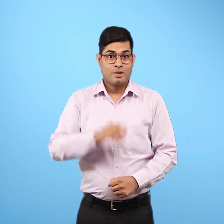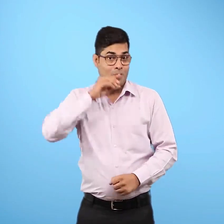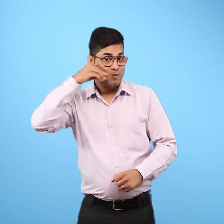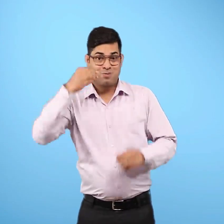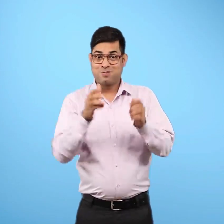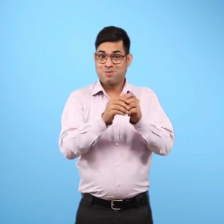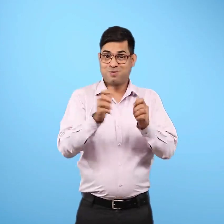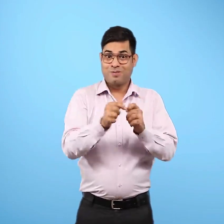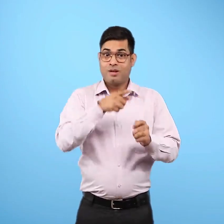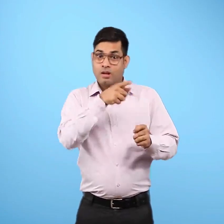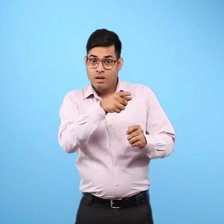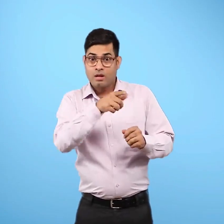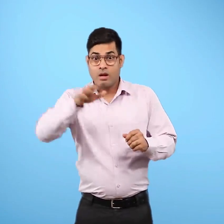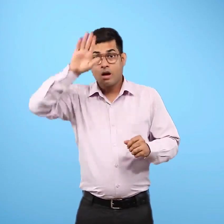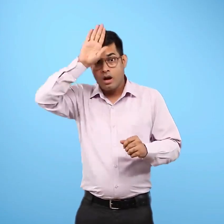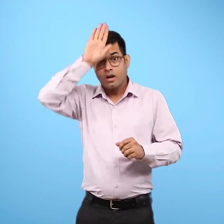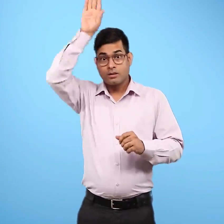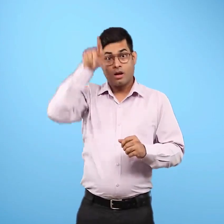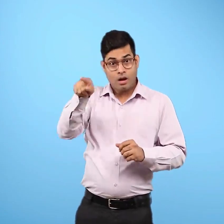Mani Ratnam is the cashier of King Jayan.